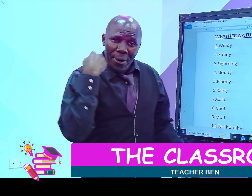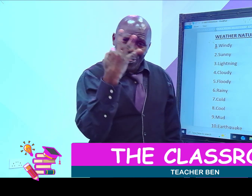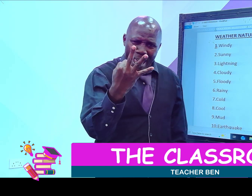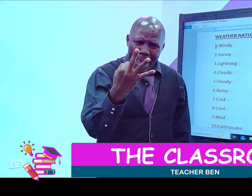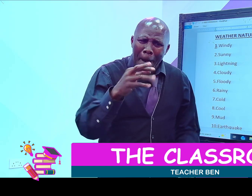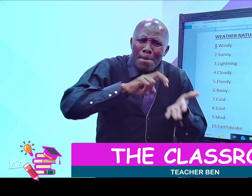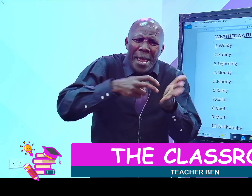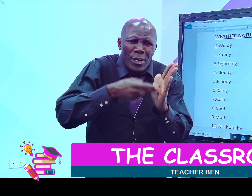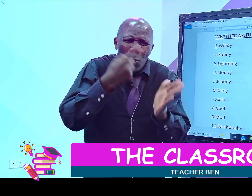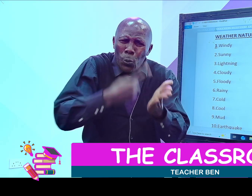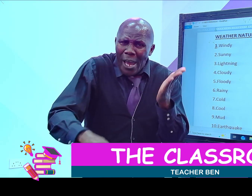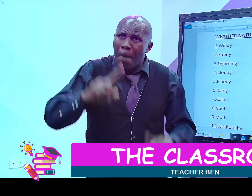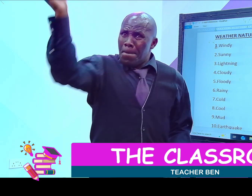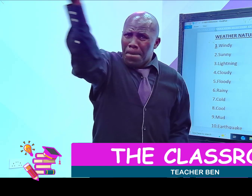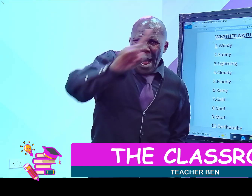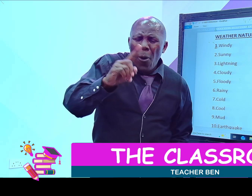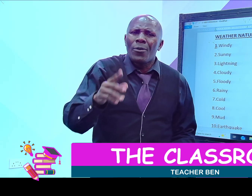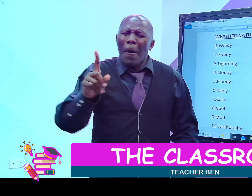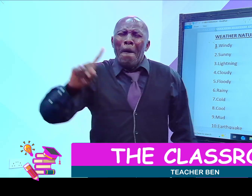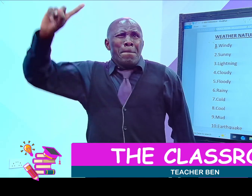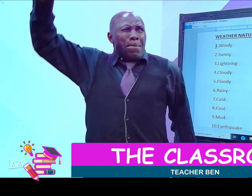Number 3, what does that sign mean?